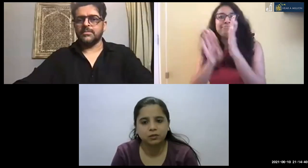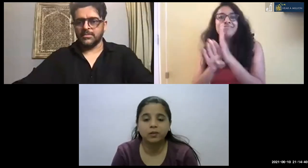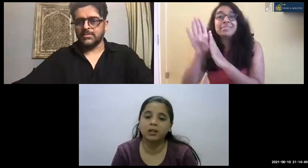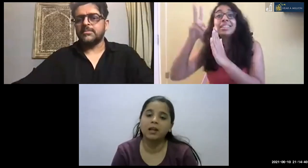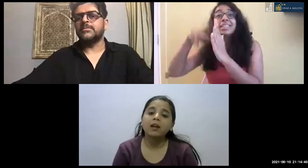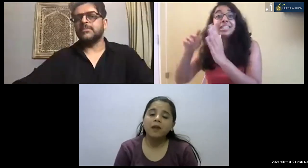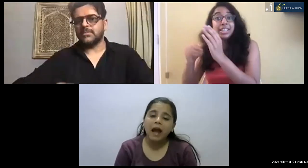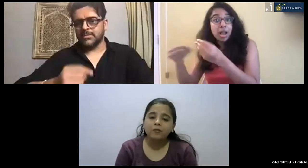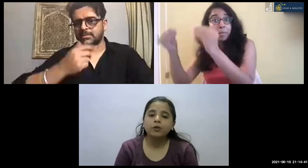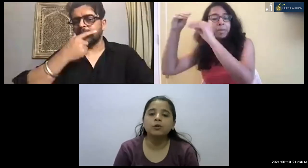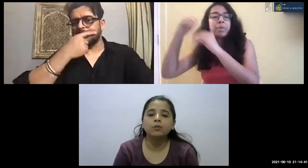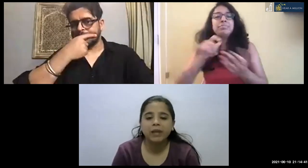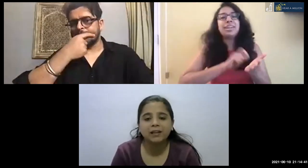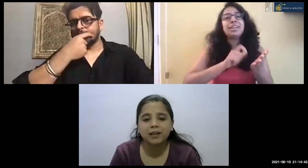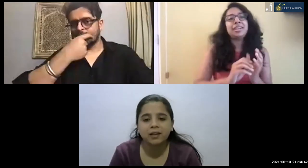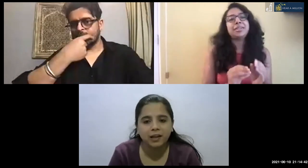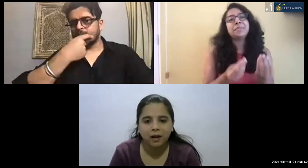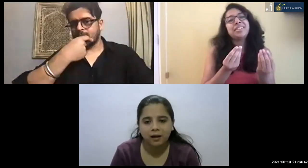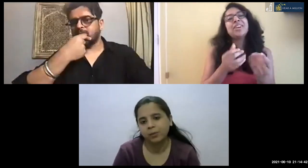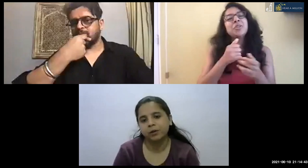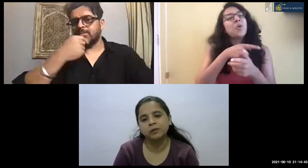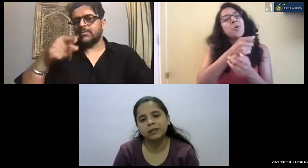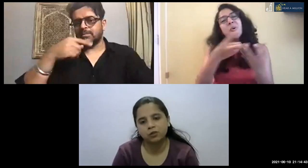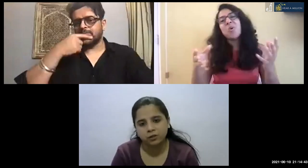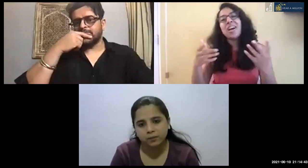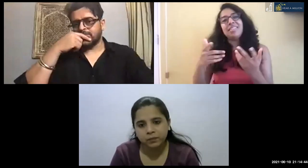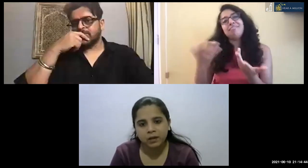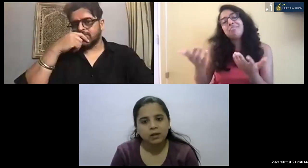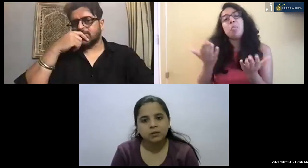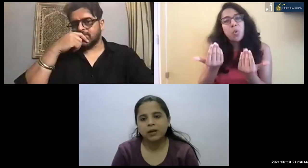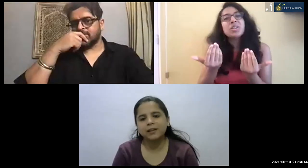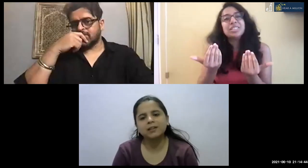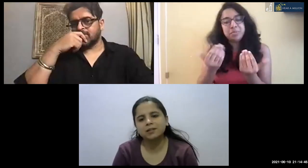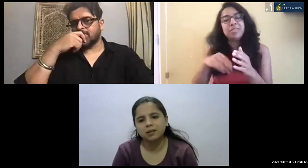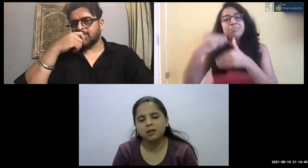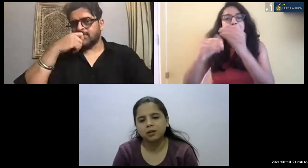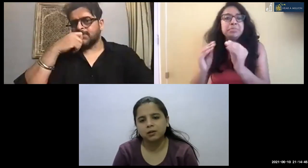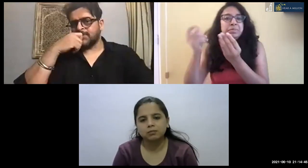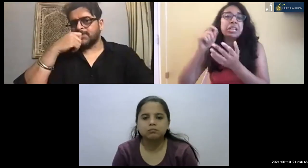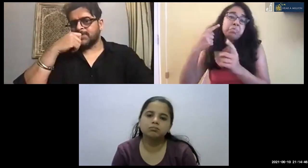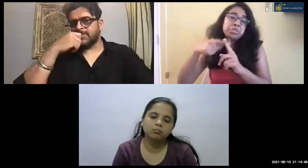discuss. So we have to make the reading habit of the deaf children. So I think it's